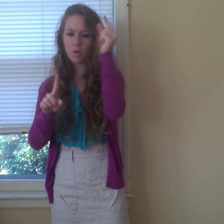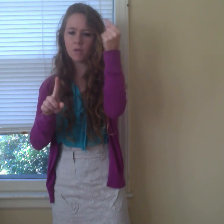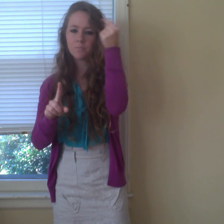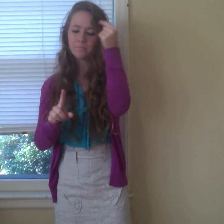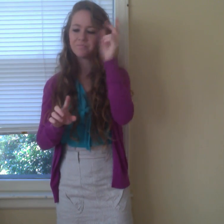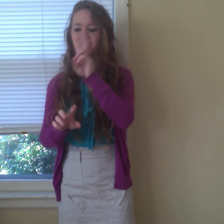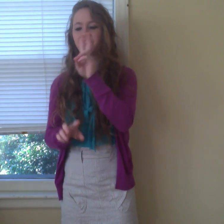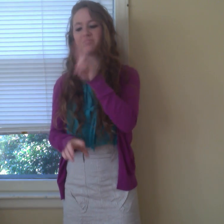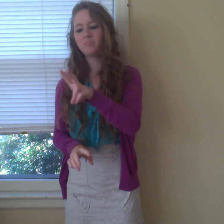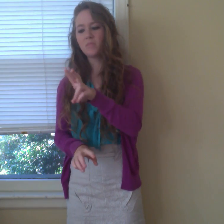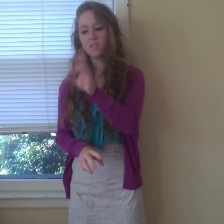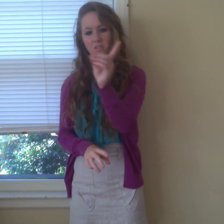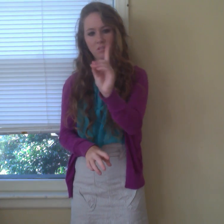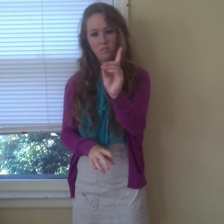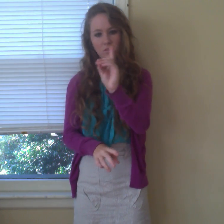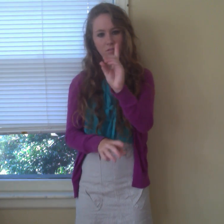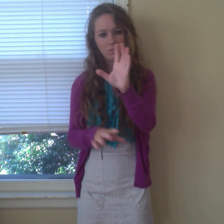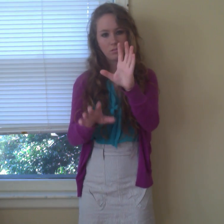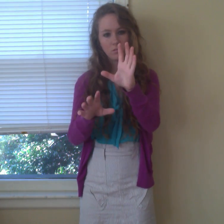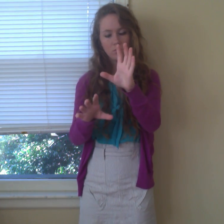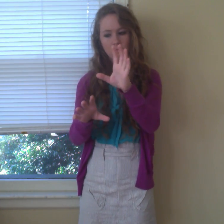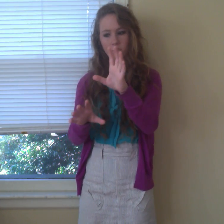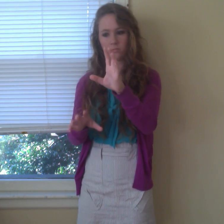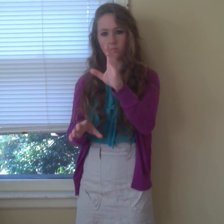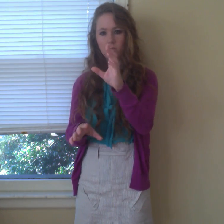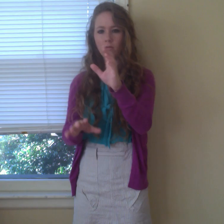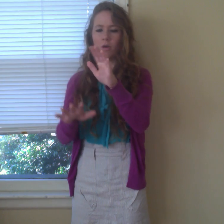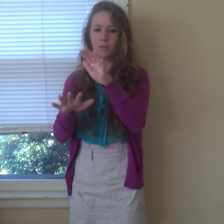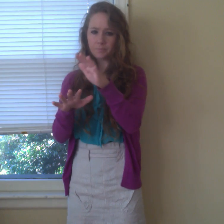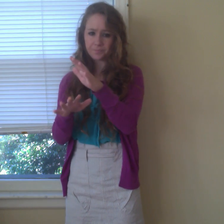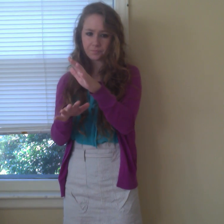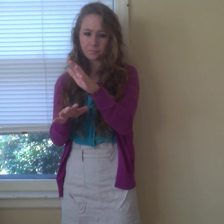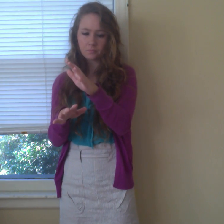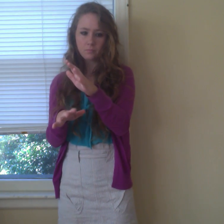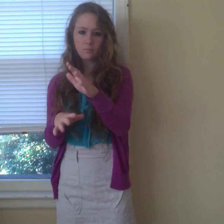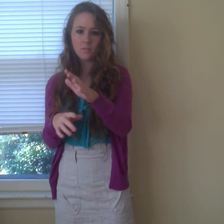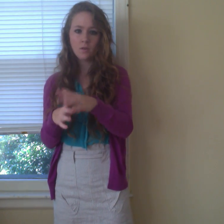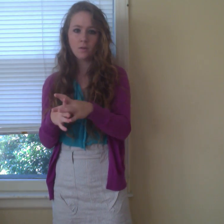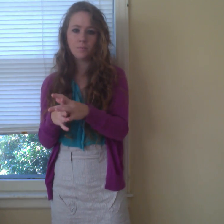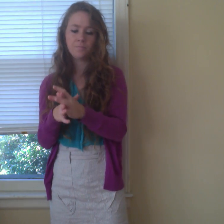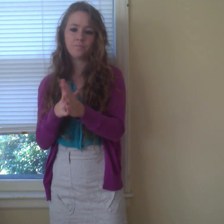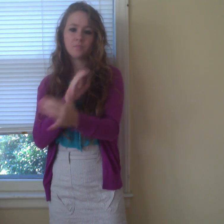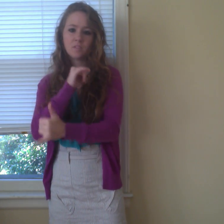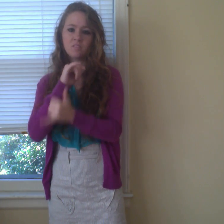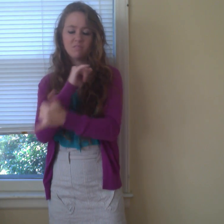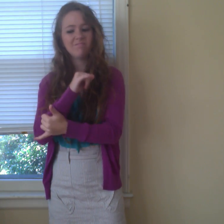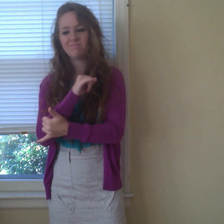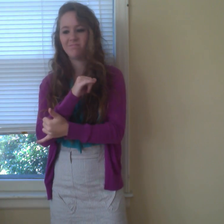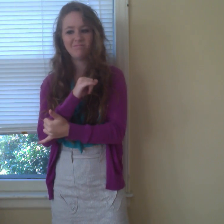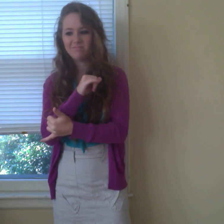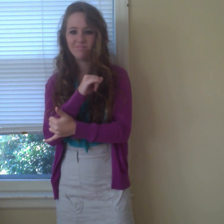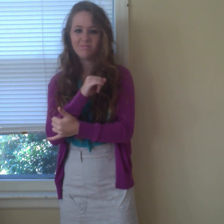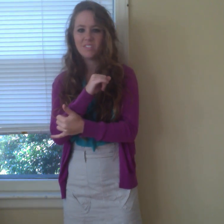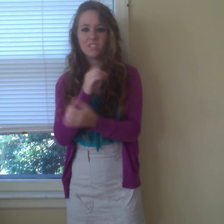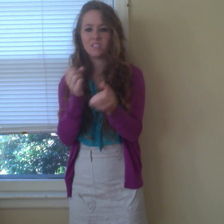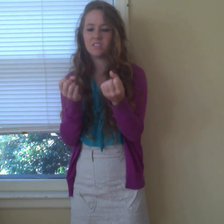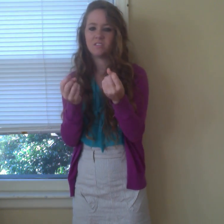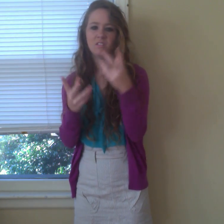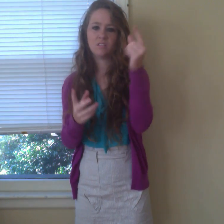During that period in Greece, there was a man named Solon, who urged creation of a fixed body of law not subject to majority